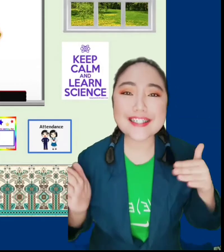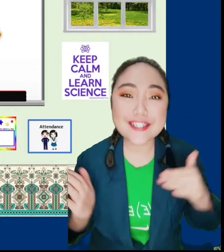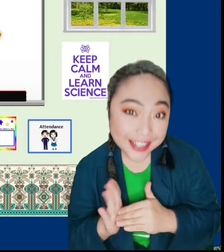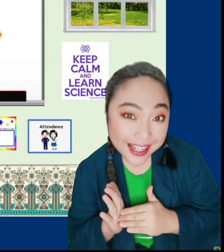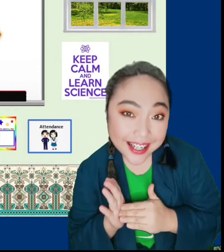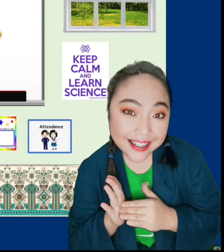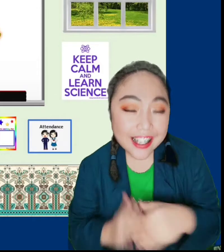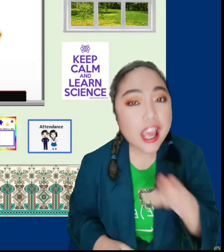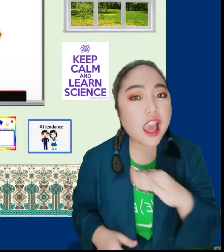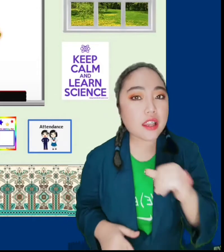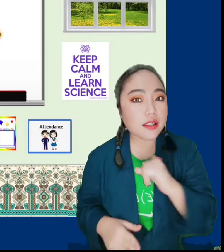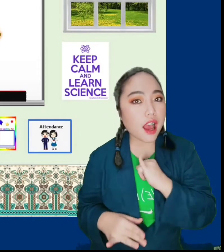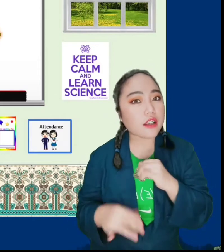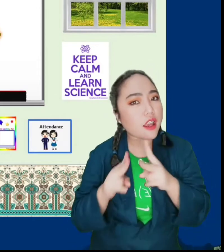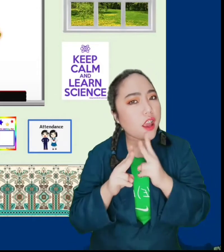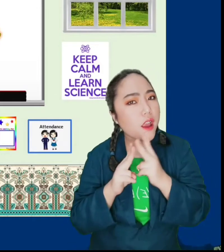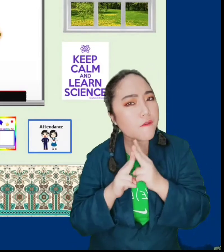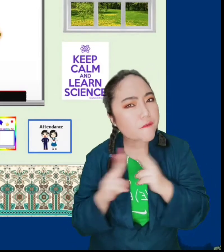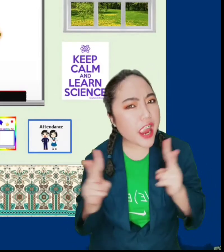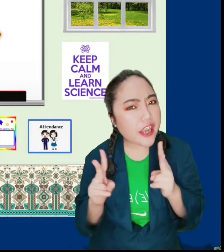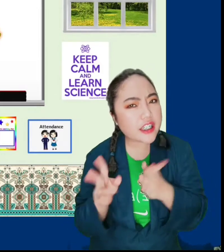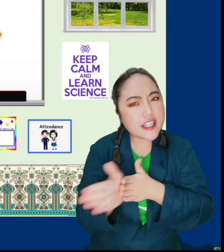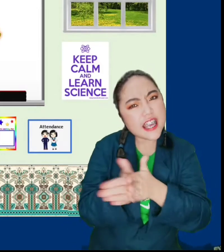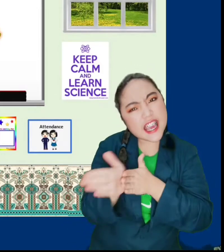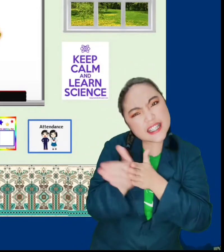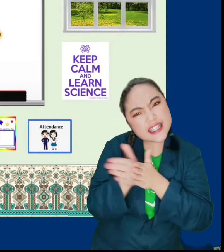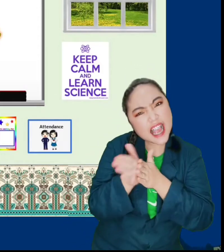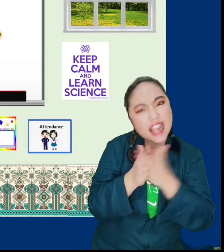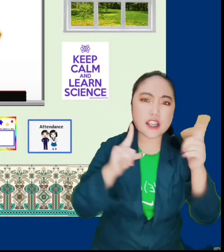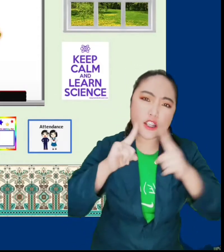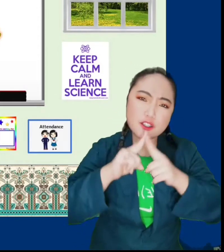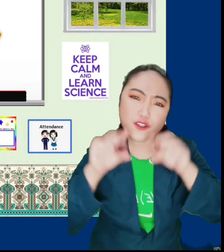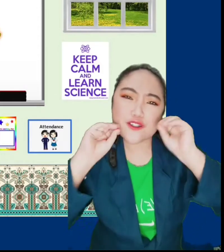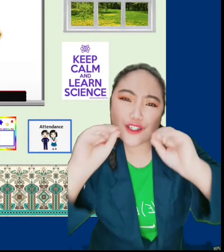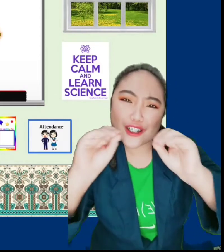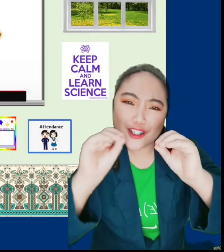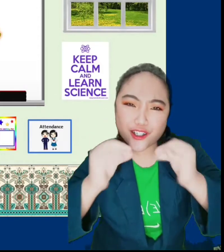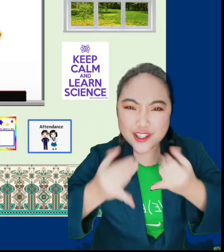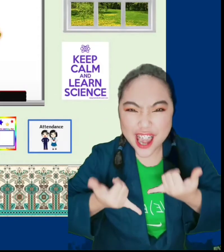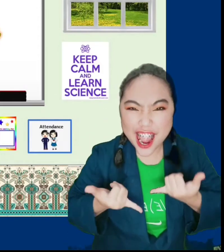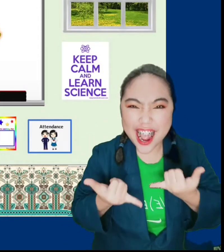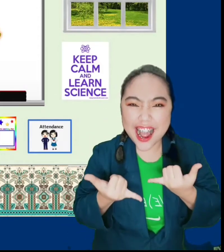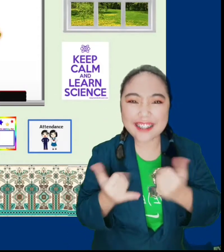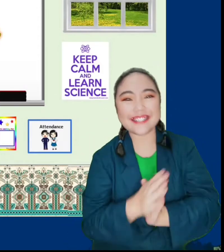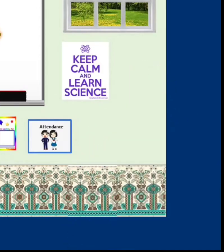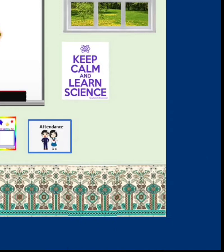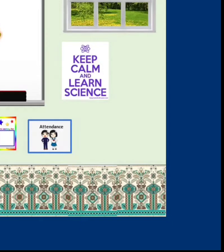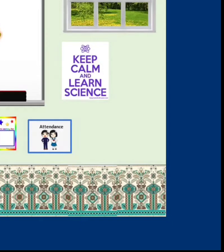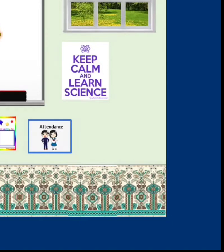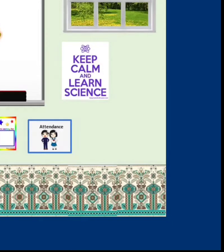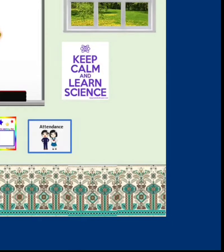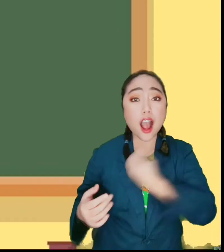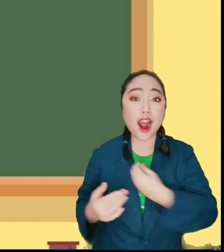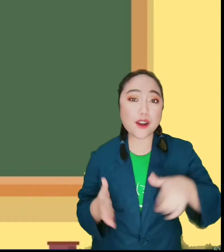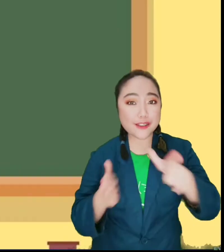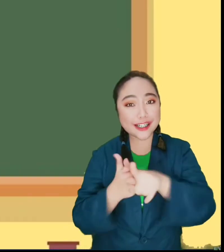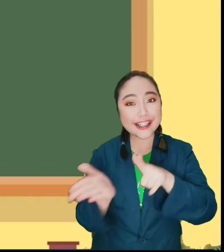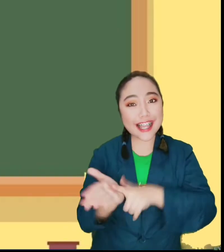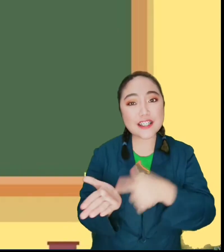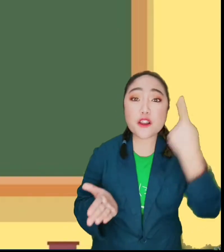Now let's have our new lesson. I am very excited to teach you now.